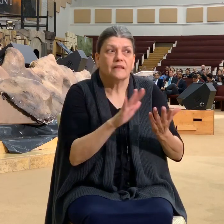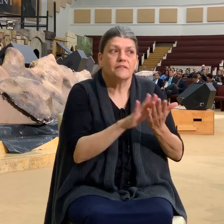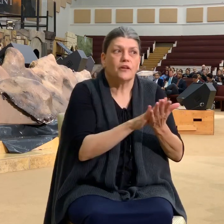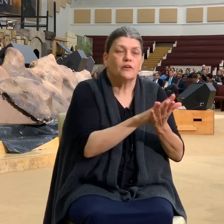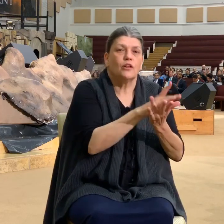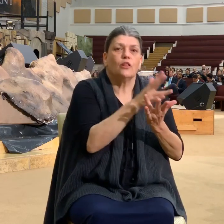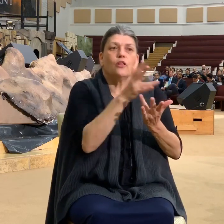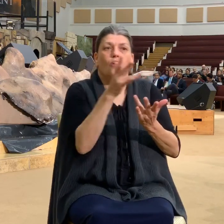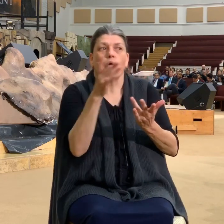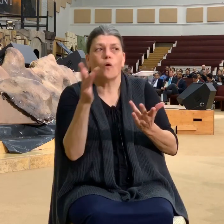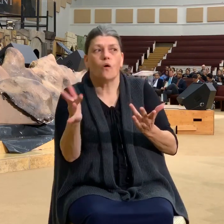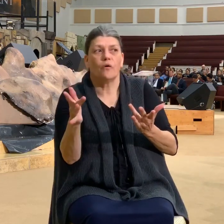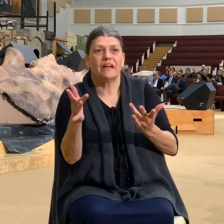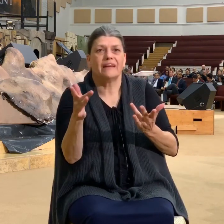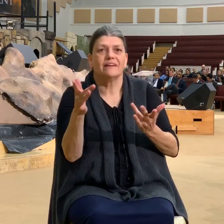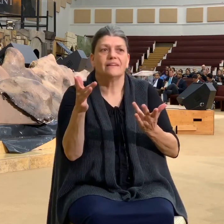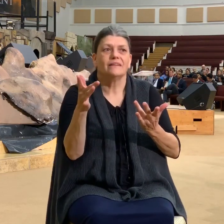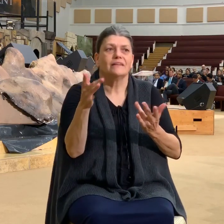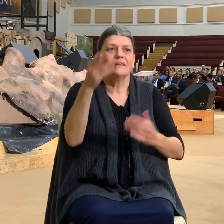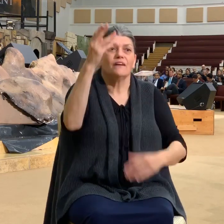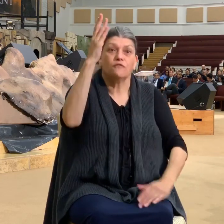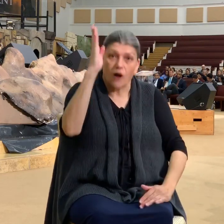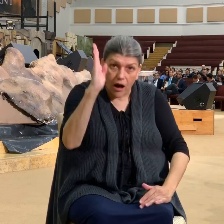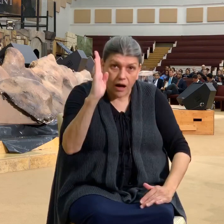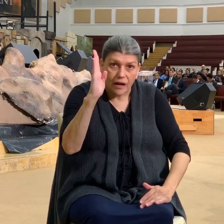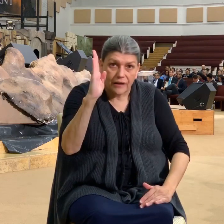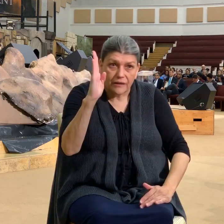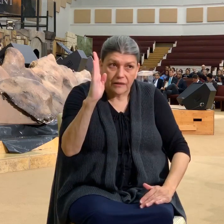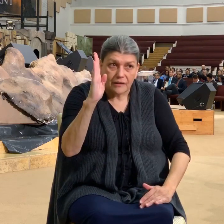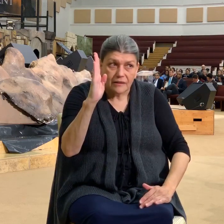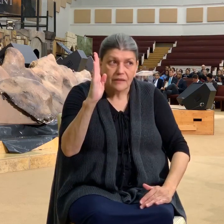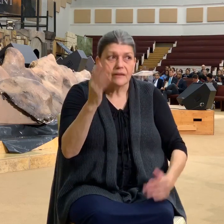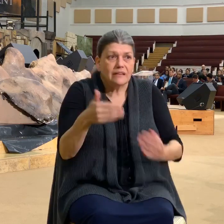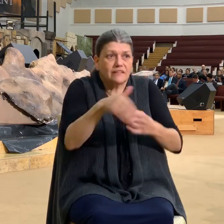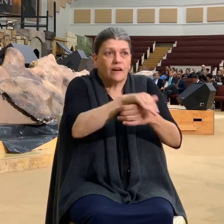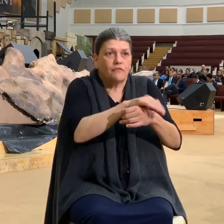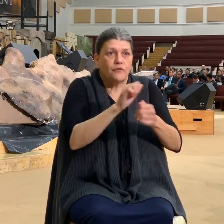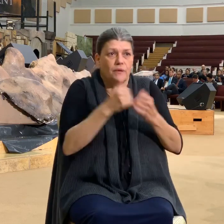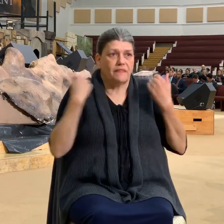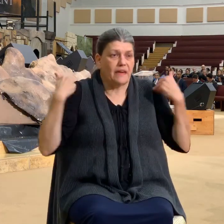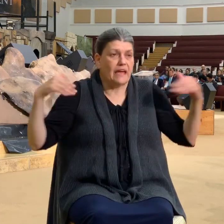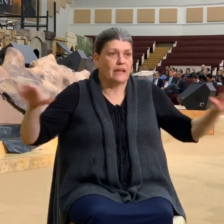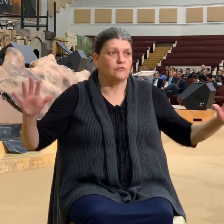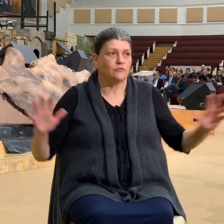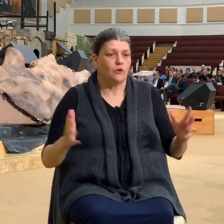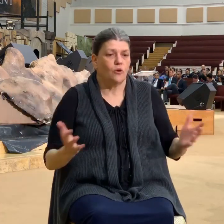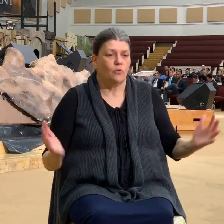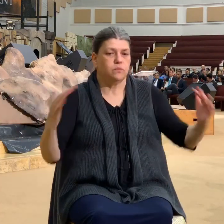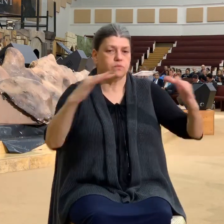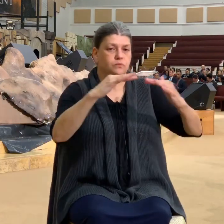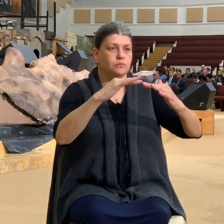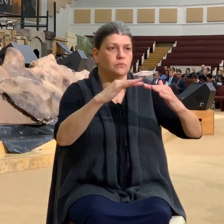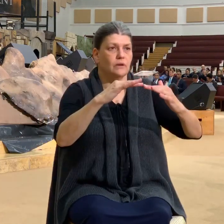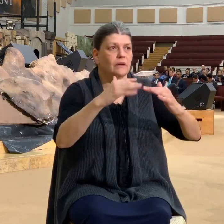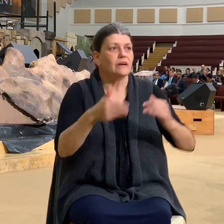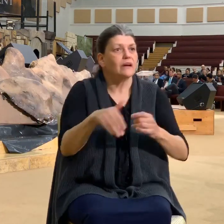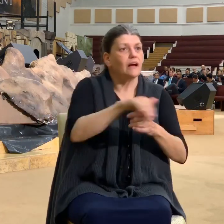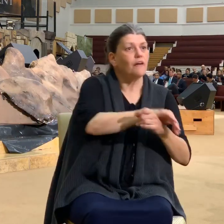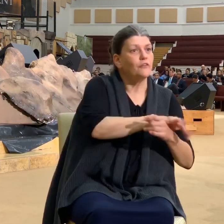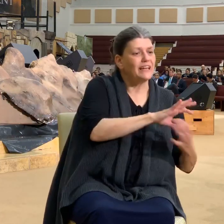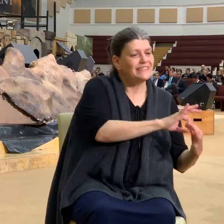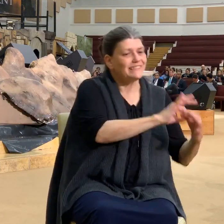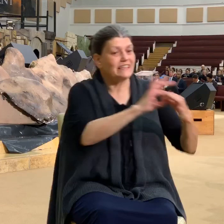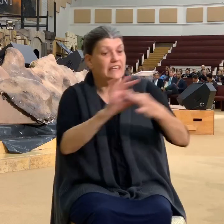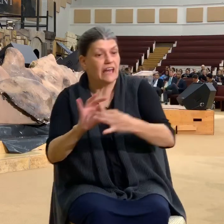Shekinah, somebody mentioned Shekinah, the glory of God. So from even the Old Testament, covering is connected